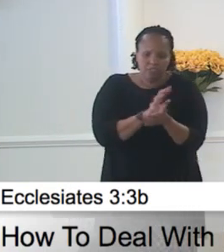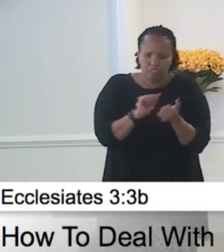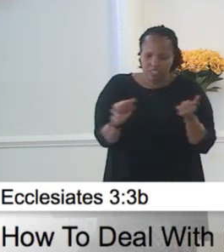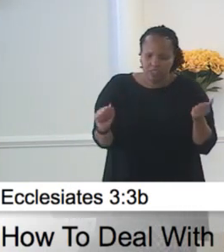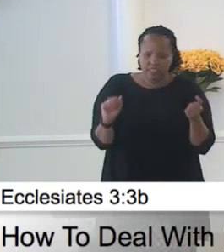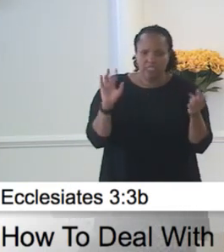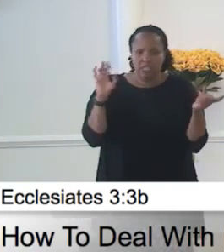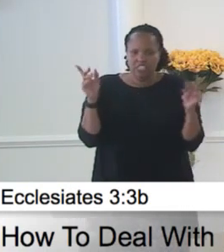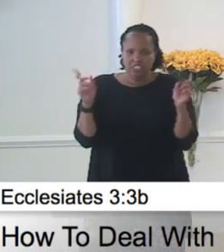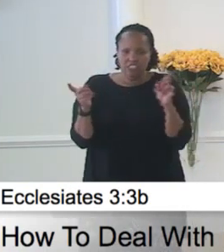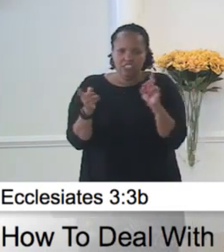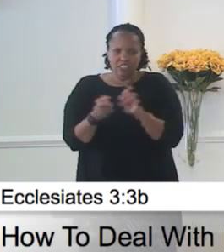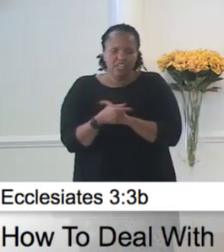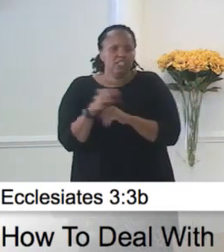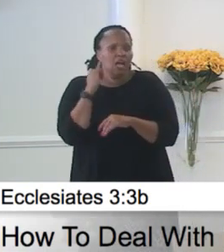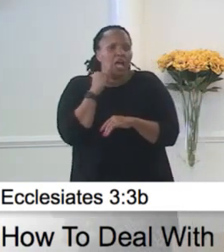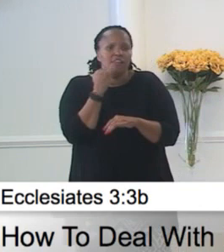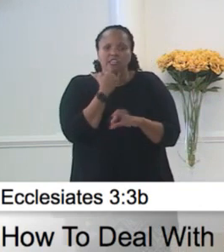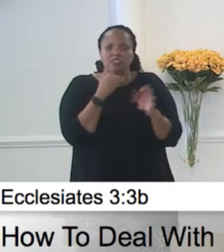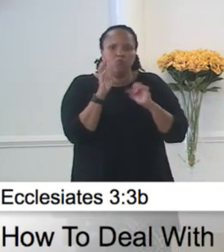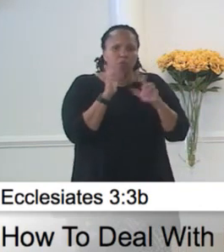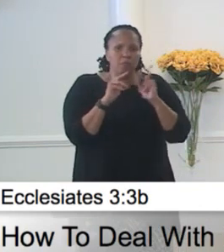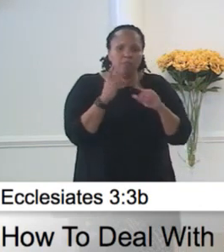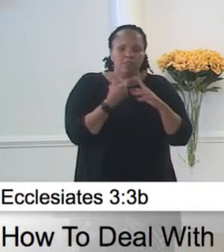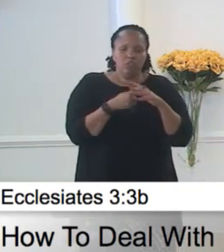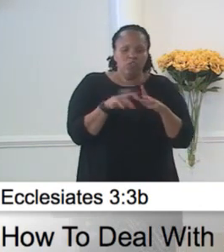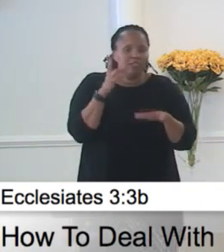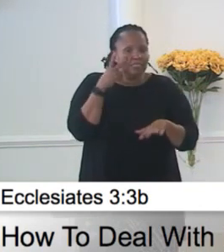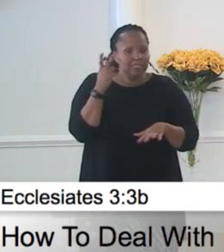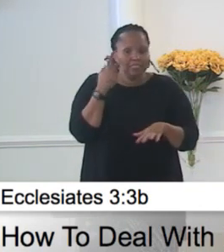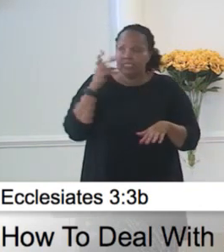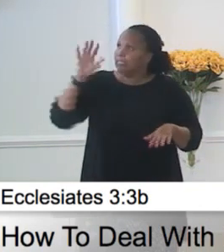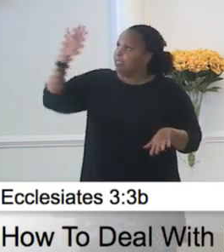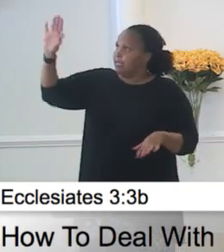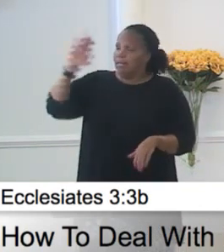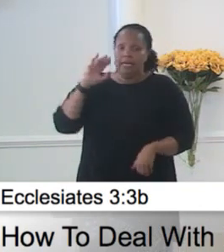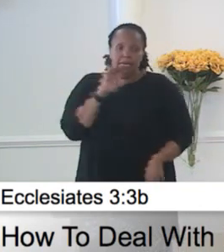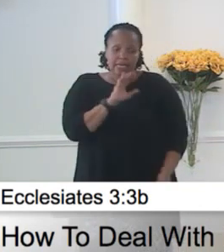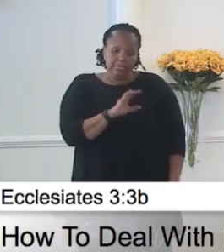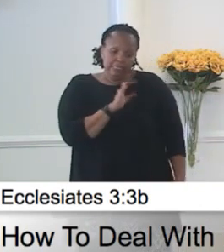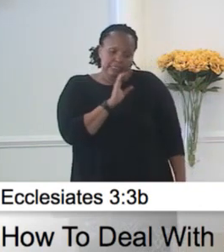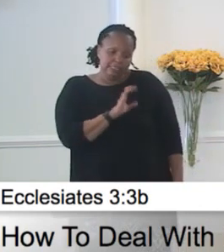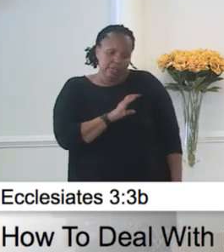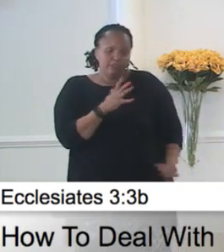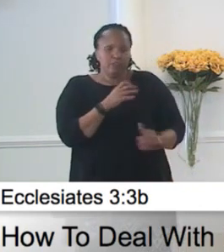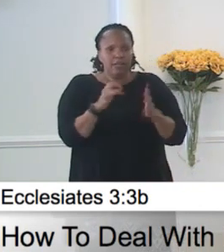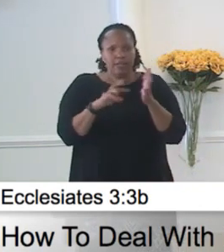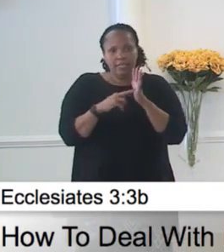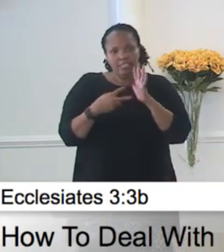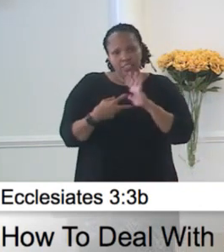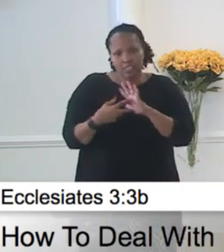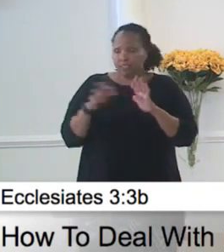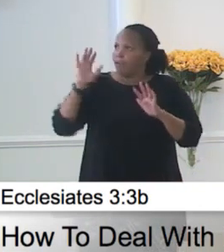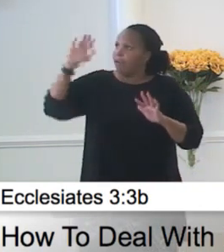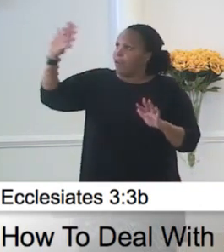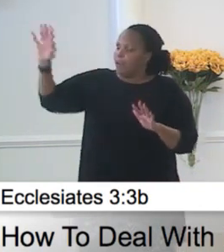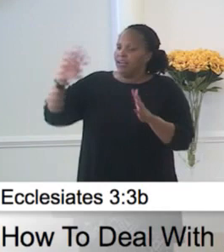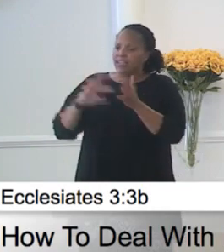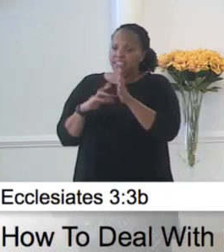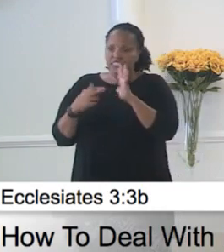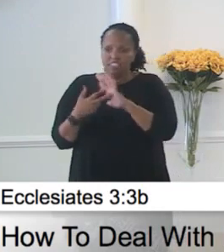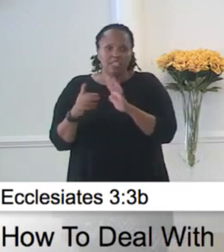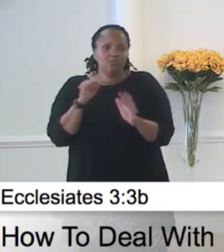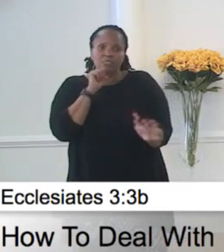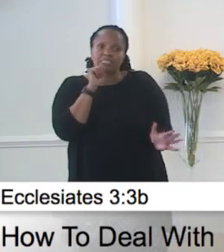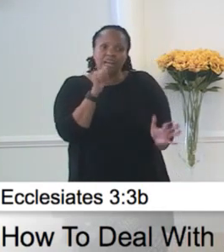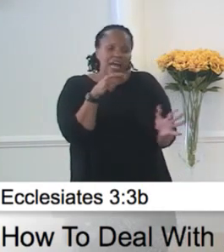adjustments, they begin to see more of the character and intentions of God. Because he didn't, his intentions was not to kill